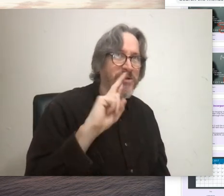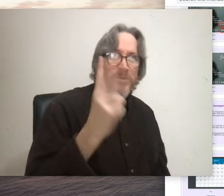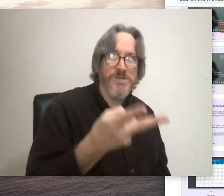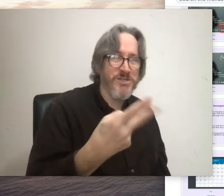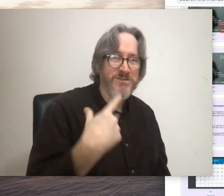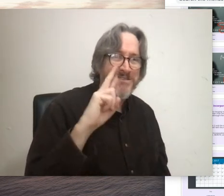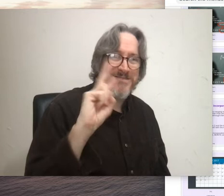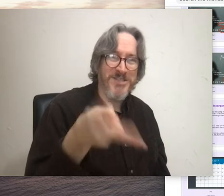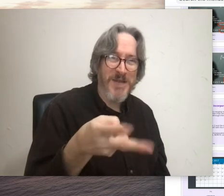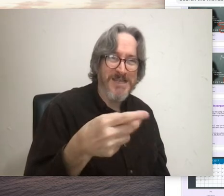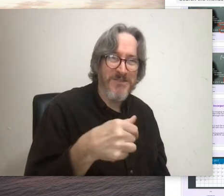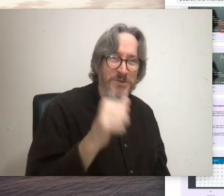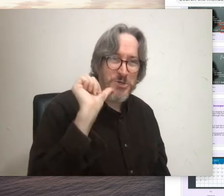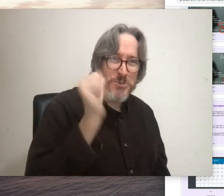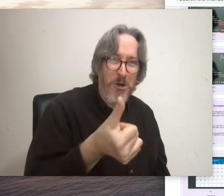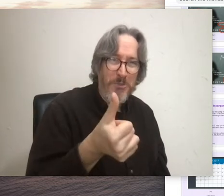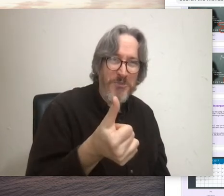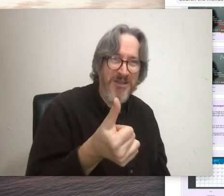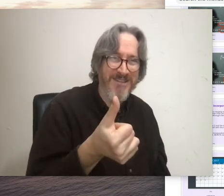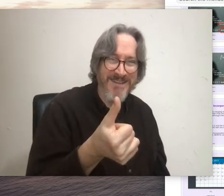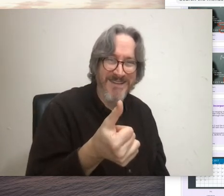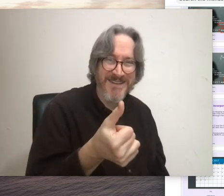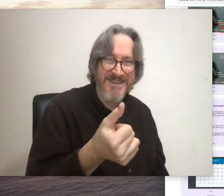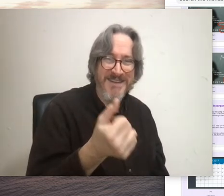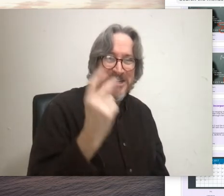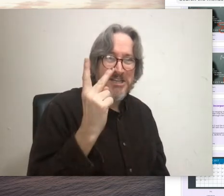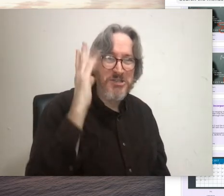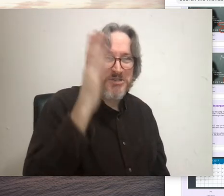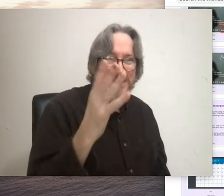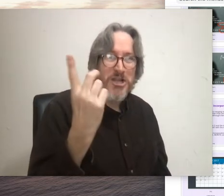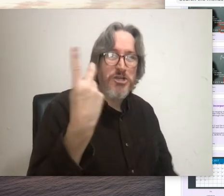We don't use 2 days in the future, tomorrow.